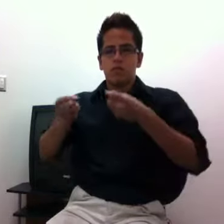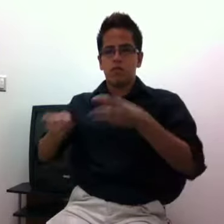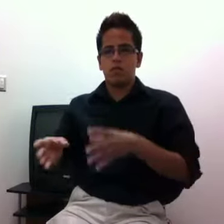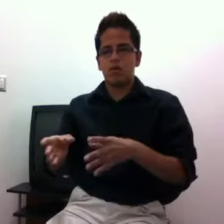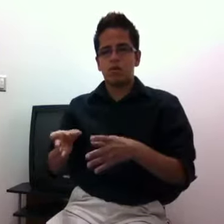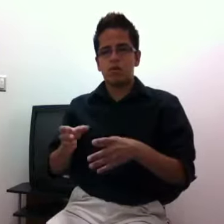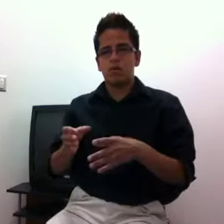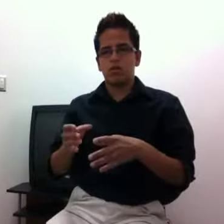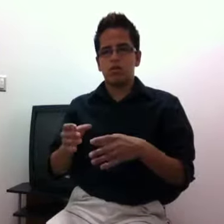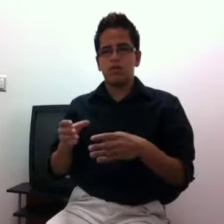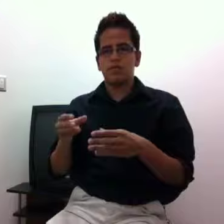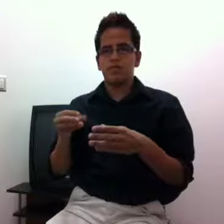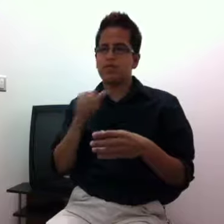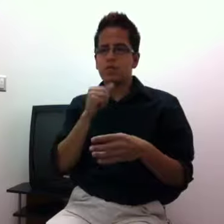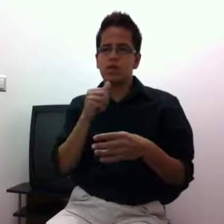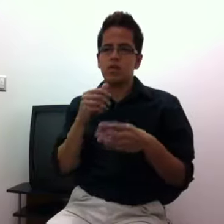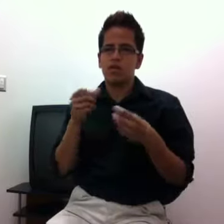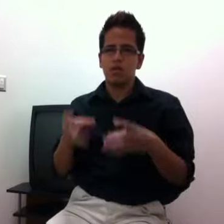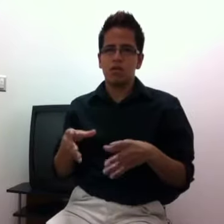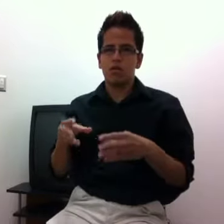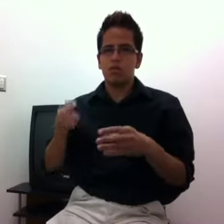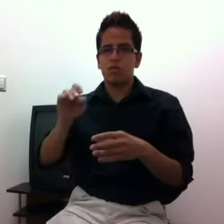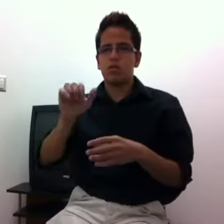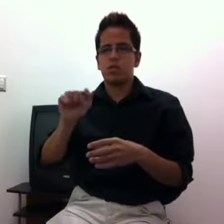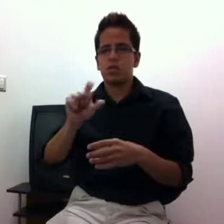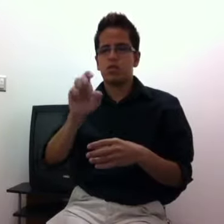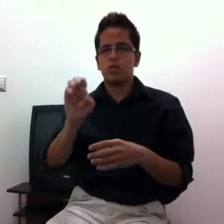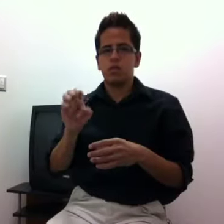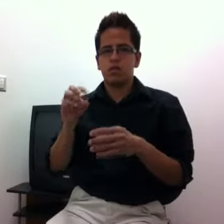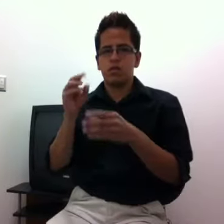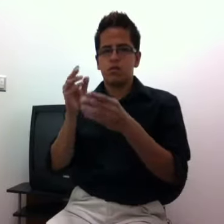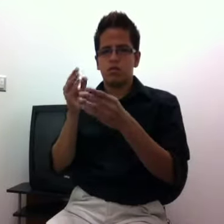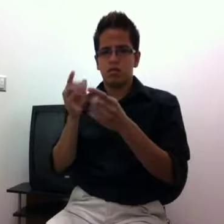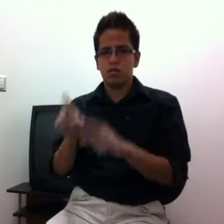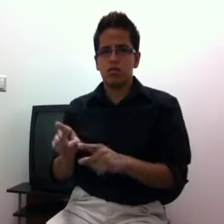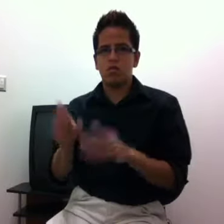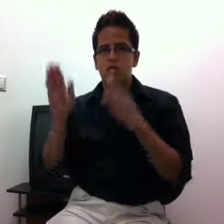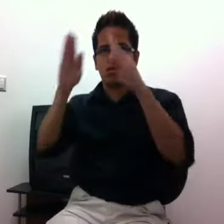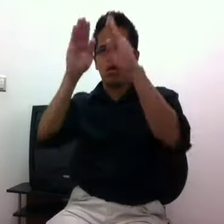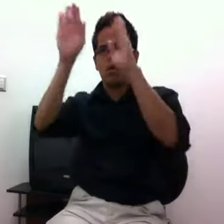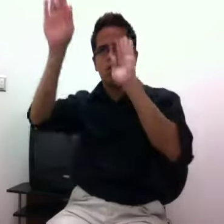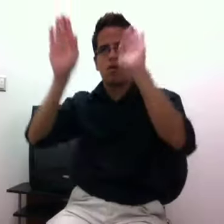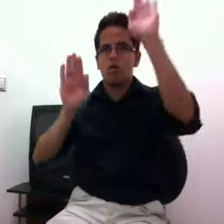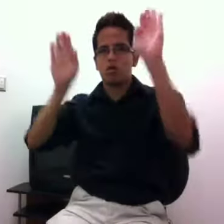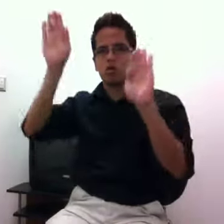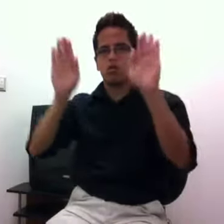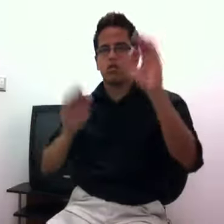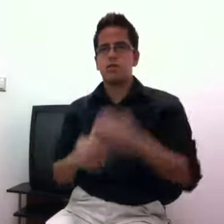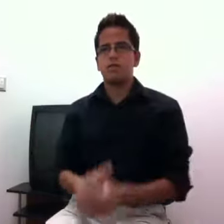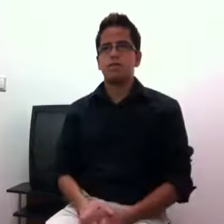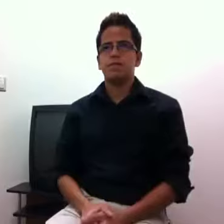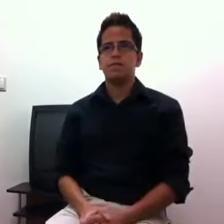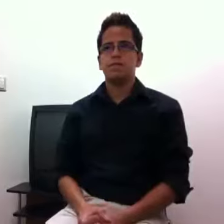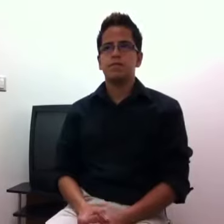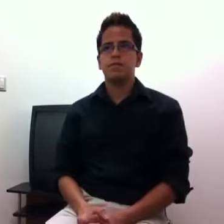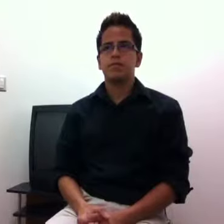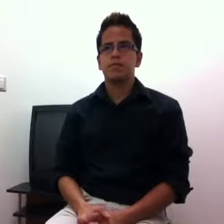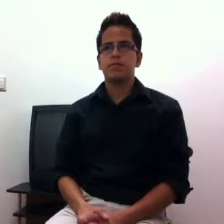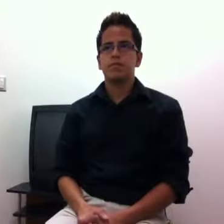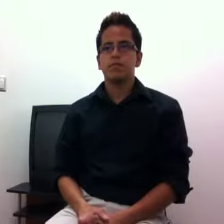I did manage to collect an old green platter and a gold Noritake coffee set, which I